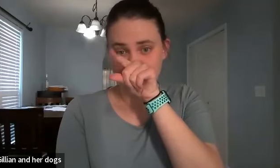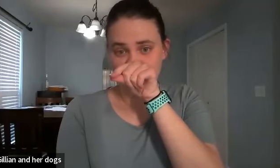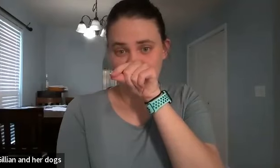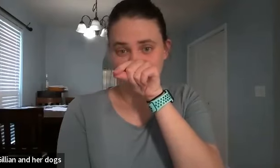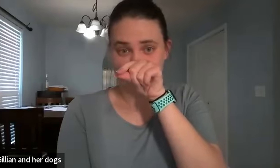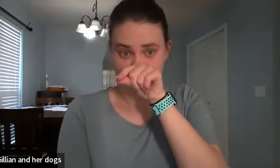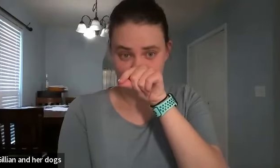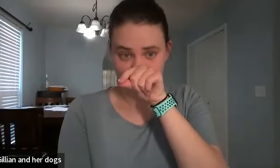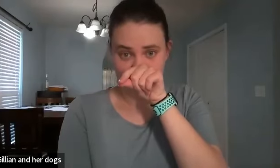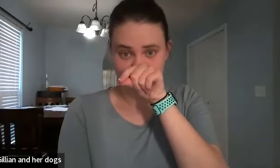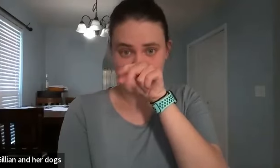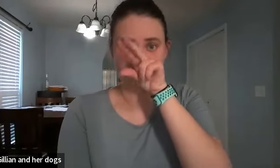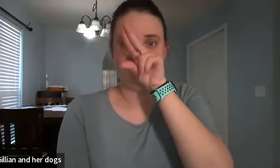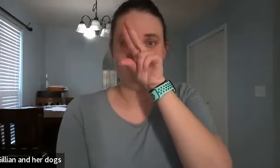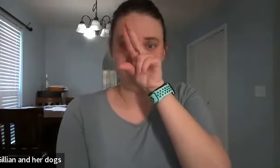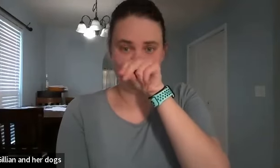and then duck.